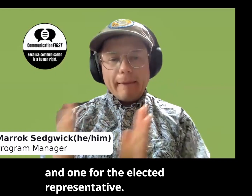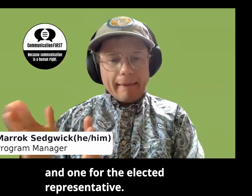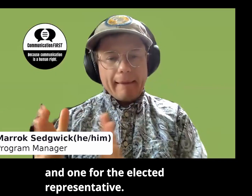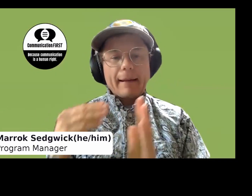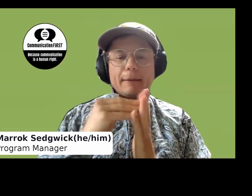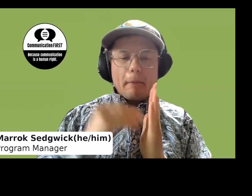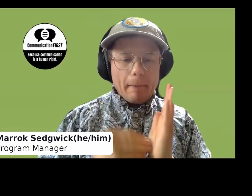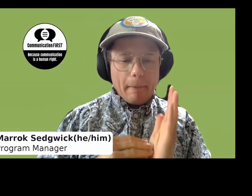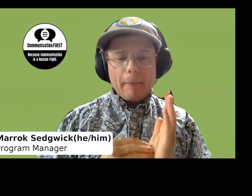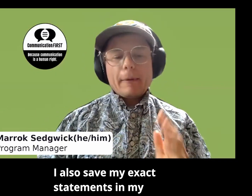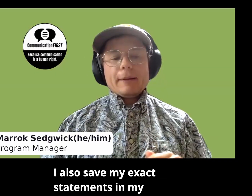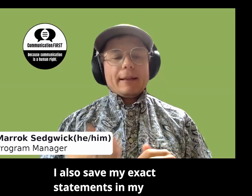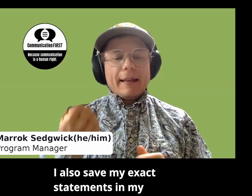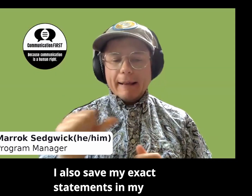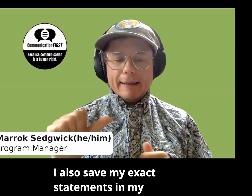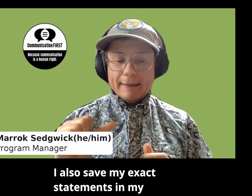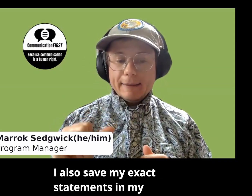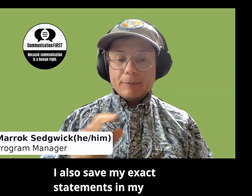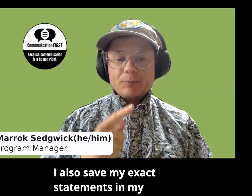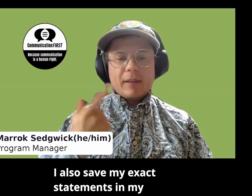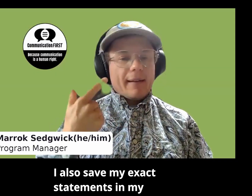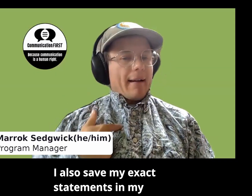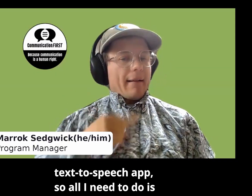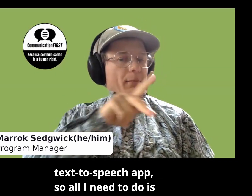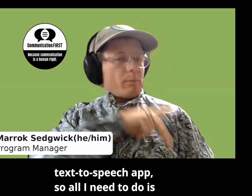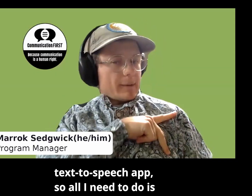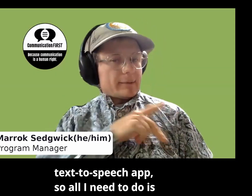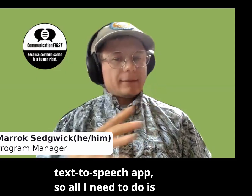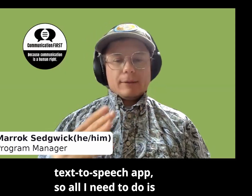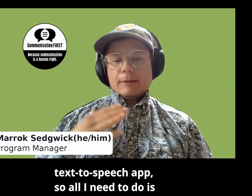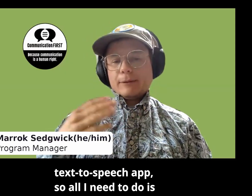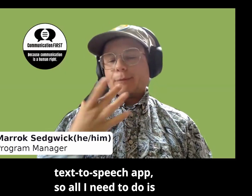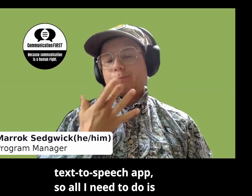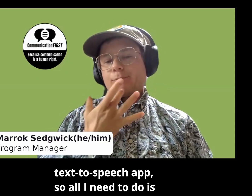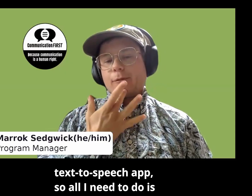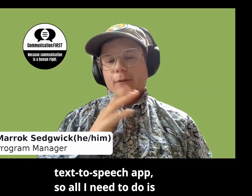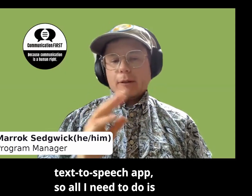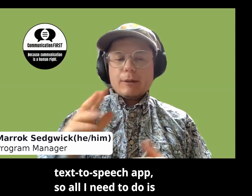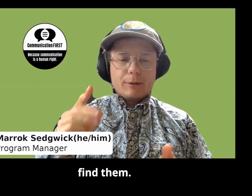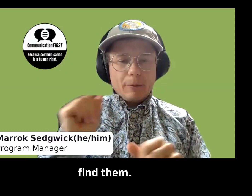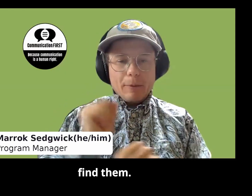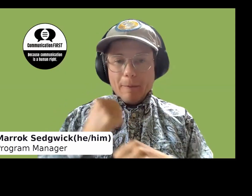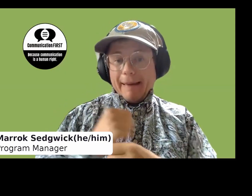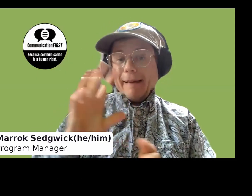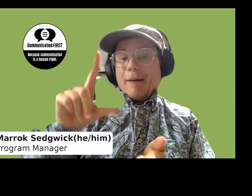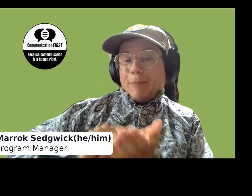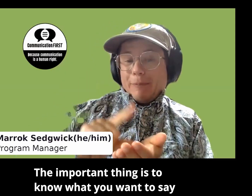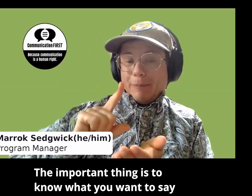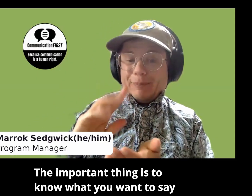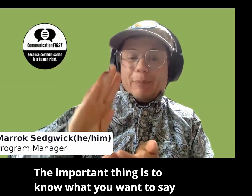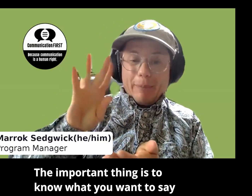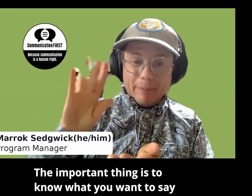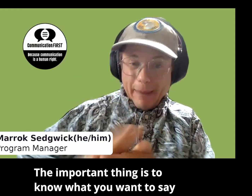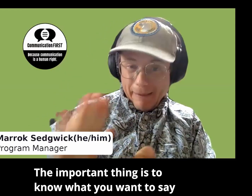elected representative. I also save my exact statements in my text-to-speech app, so all I need to do is find them.